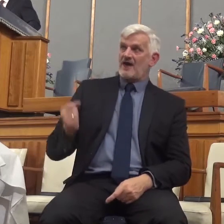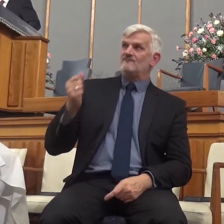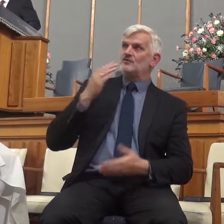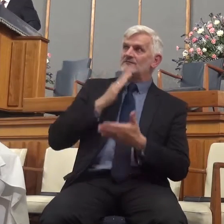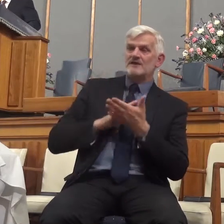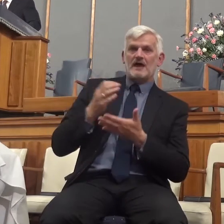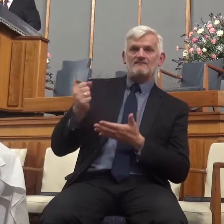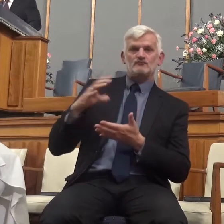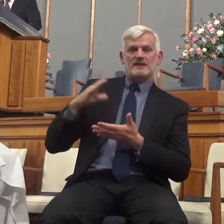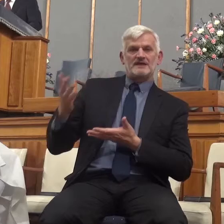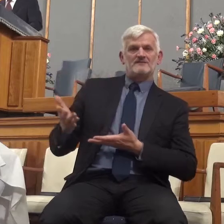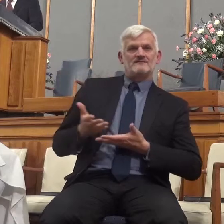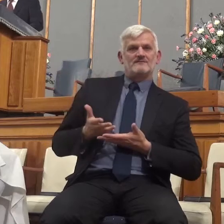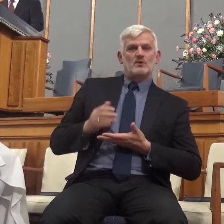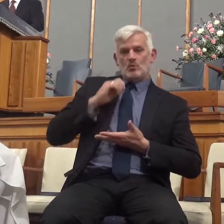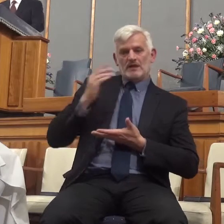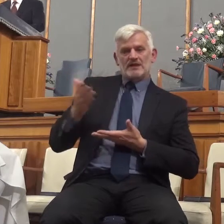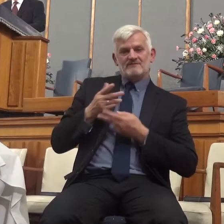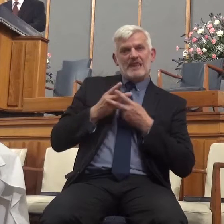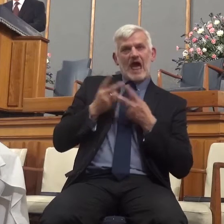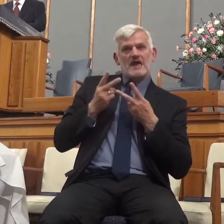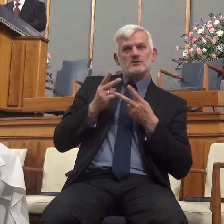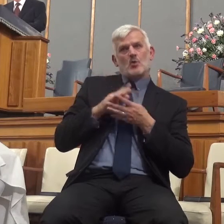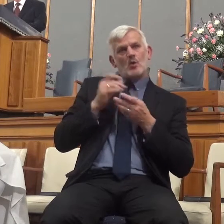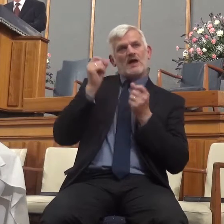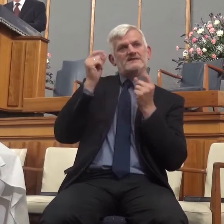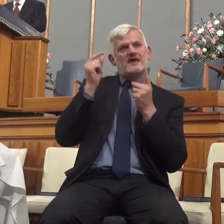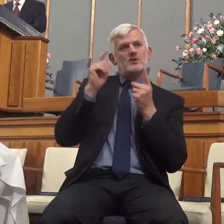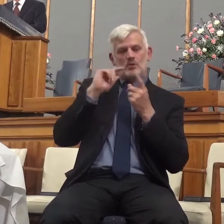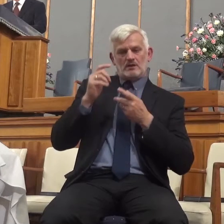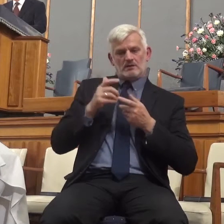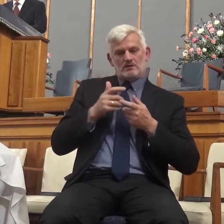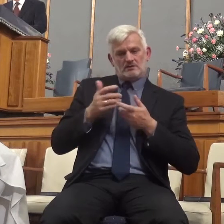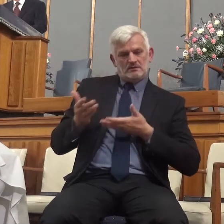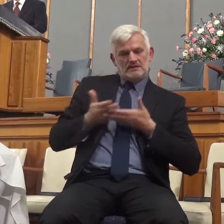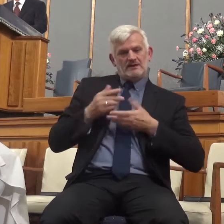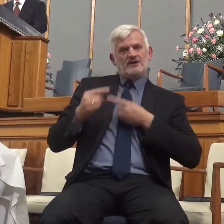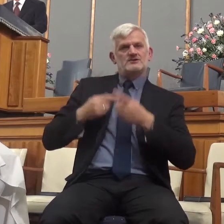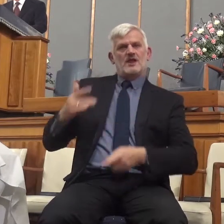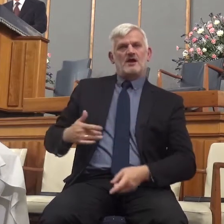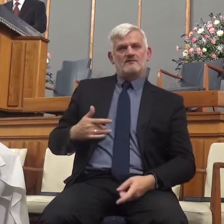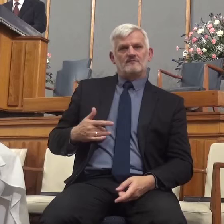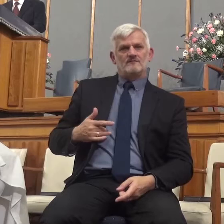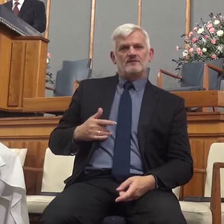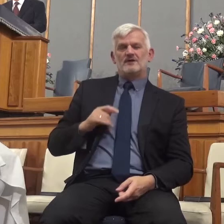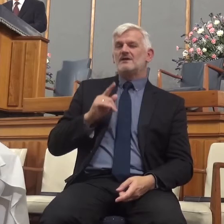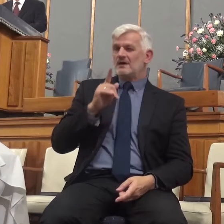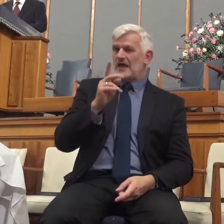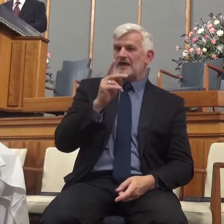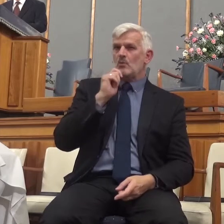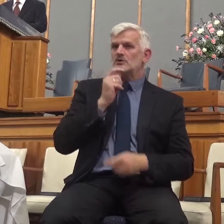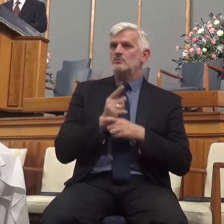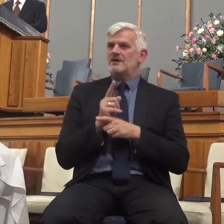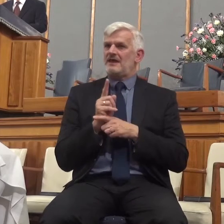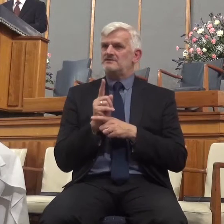light, and he will bring you to eternal life. Again, we'll mention how in just a moment. He